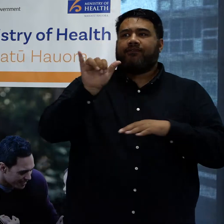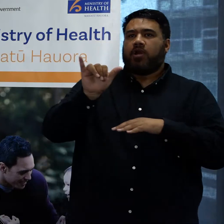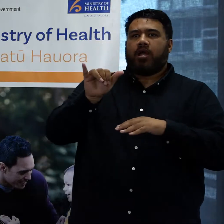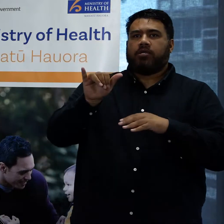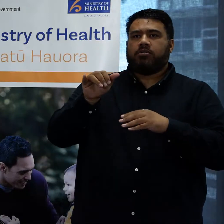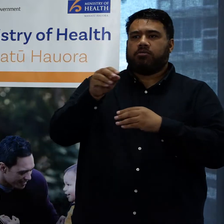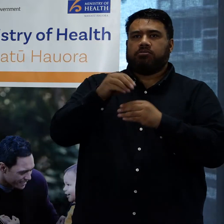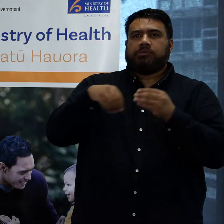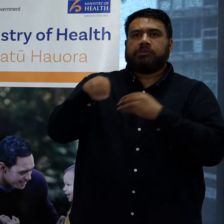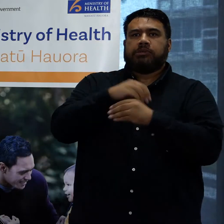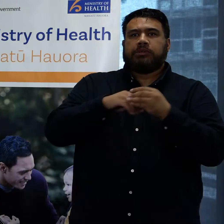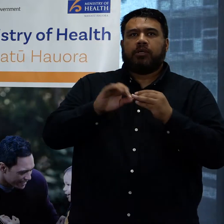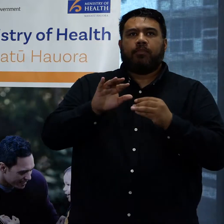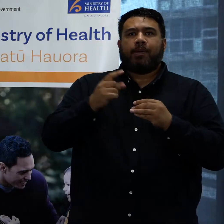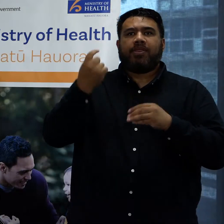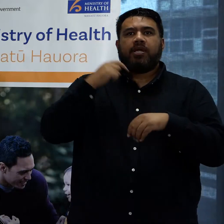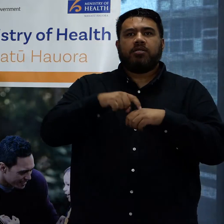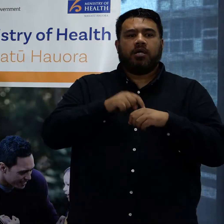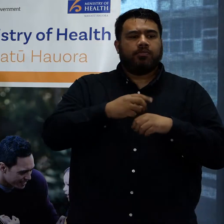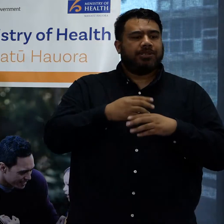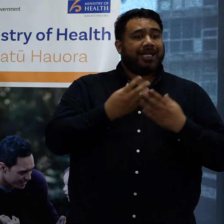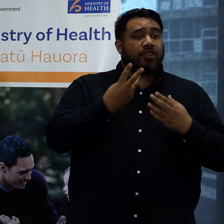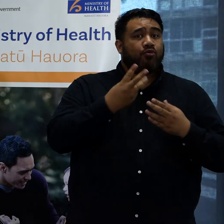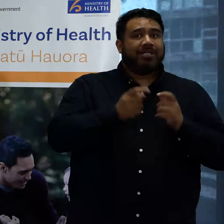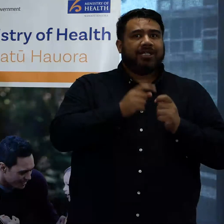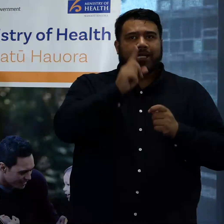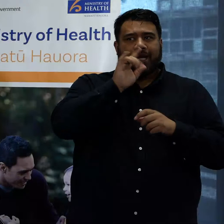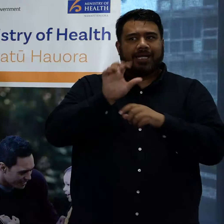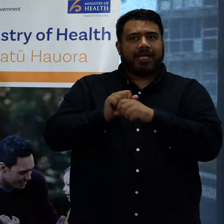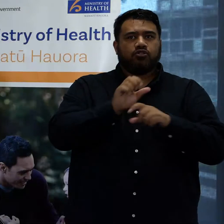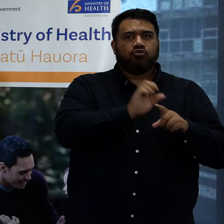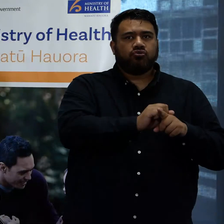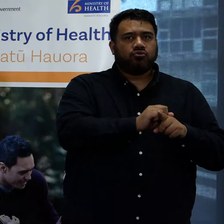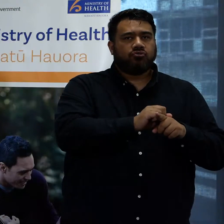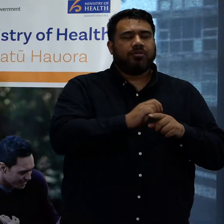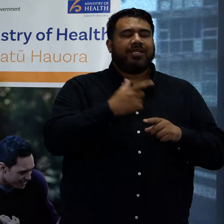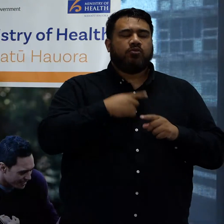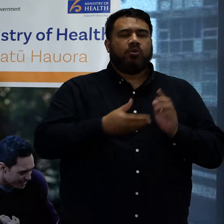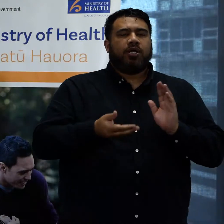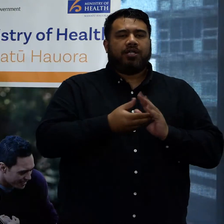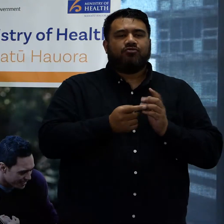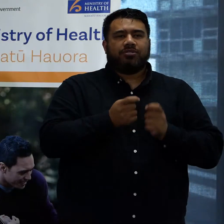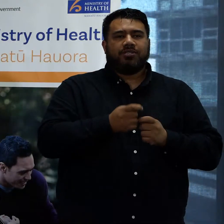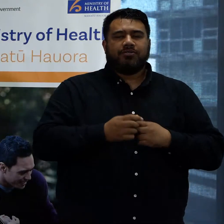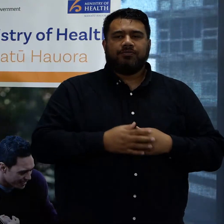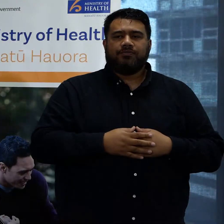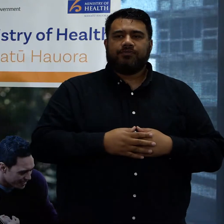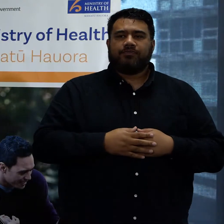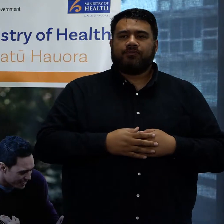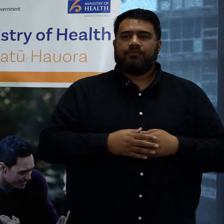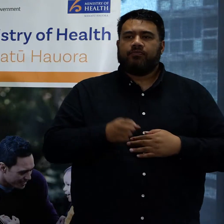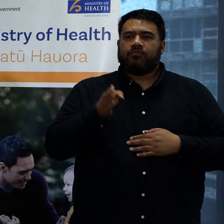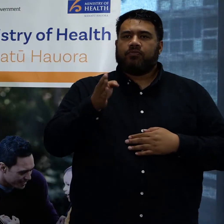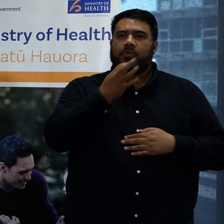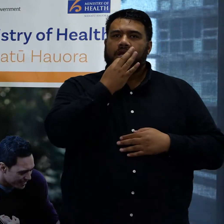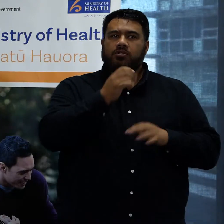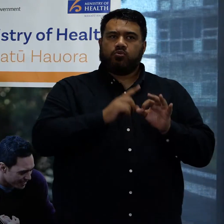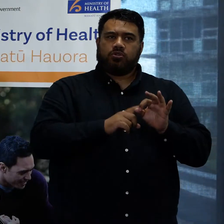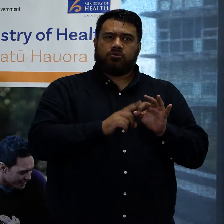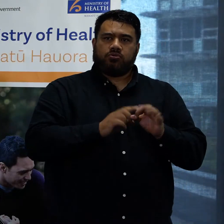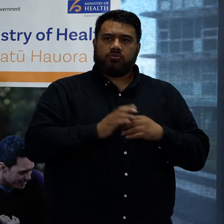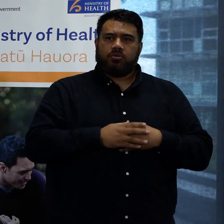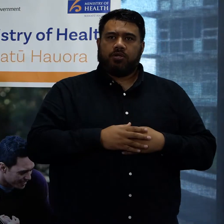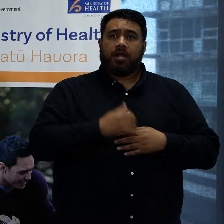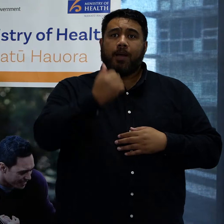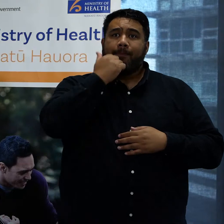that hadn't been picked up at that day 3 test, and then that provides us with an opportunity to sort of reset things. Is there any way that we can ensure the testing